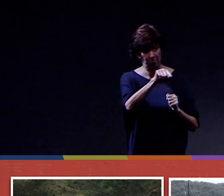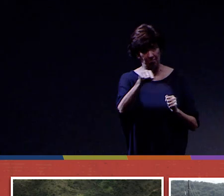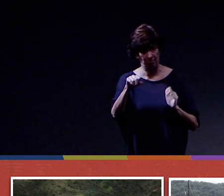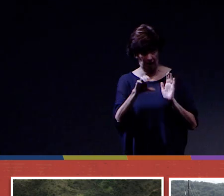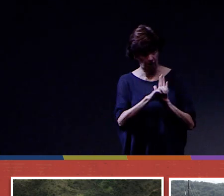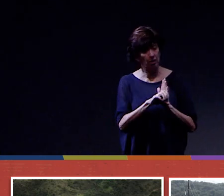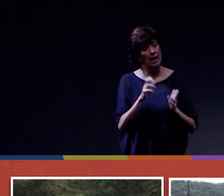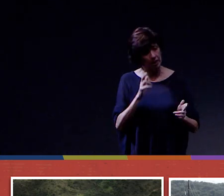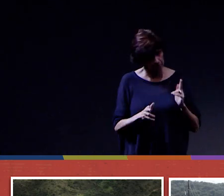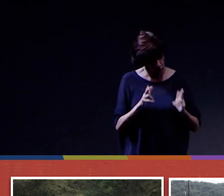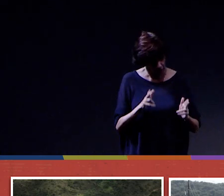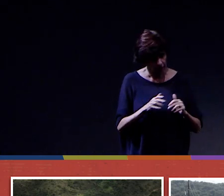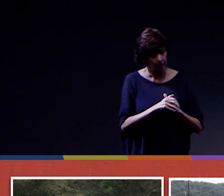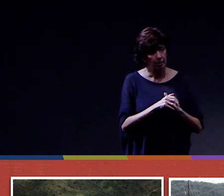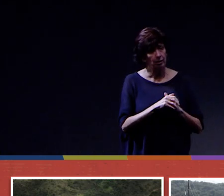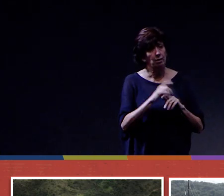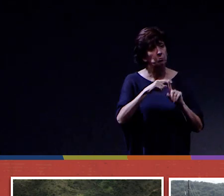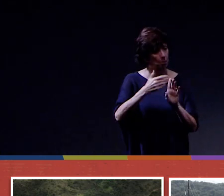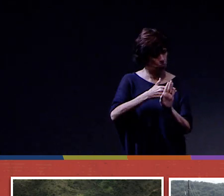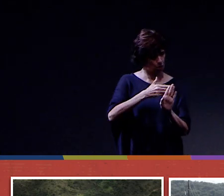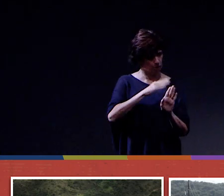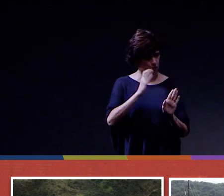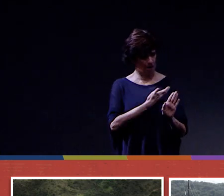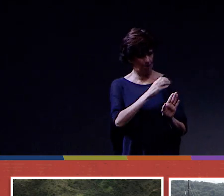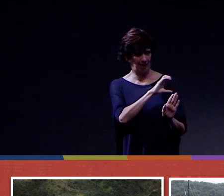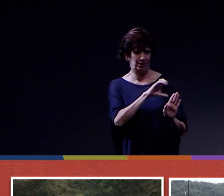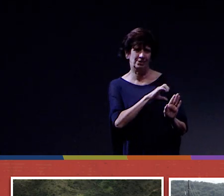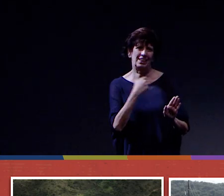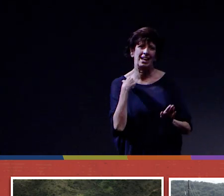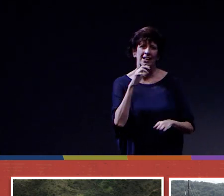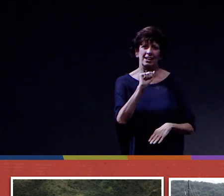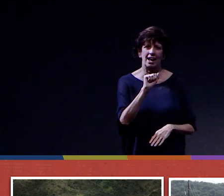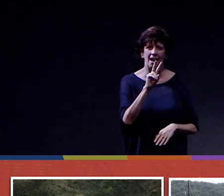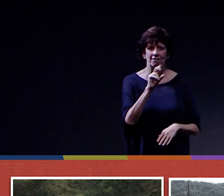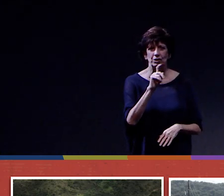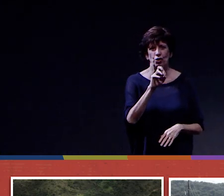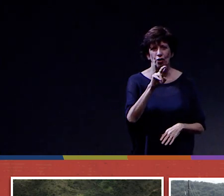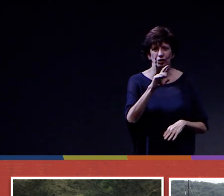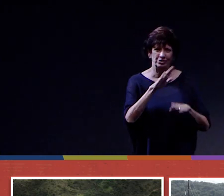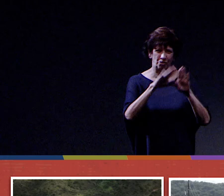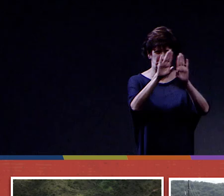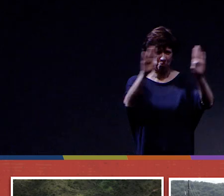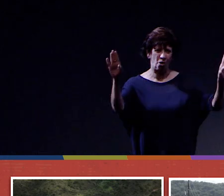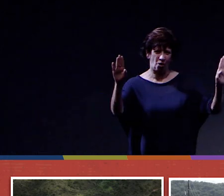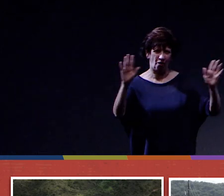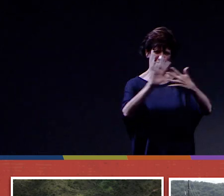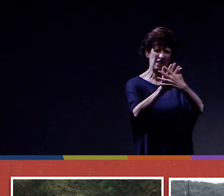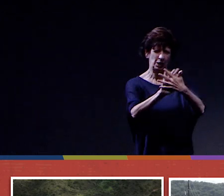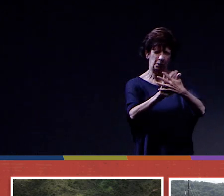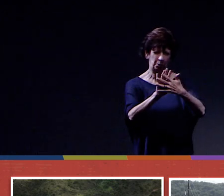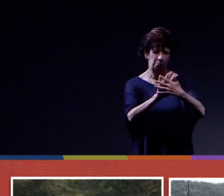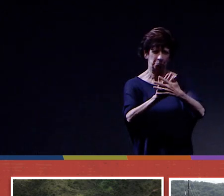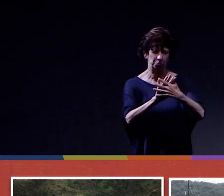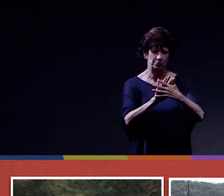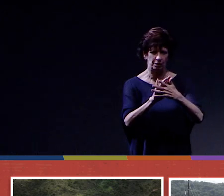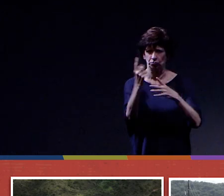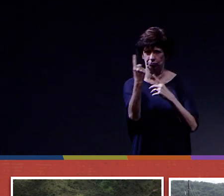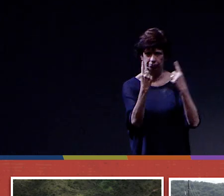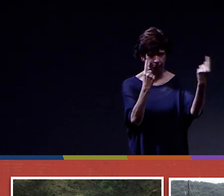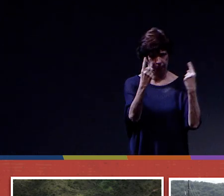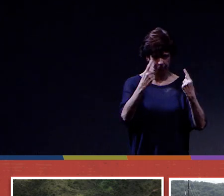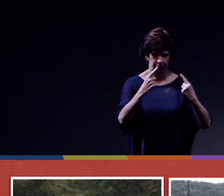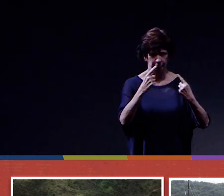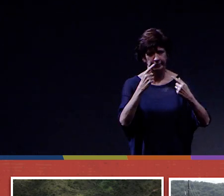are animatronic, which prior to our characters, they just had avatars on the wall, which were films of combatants